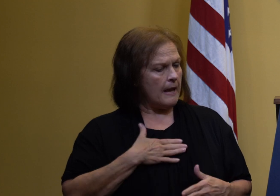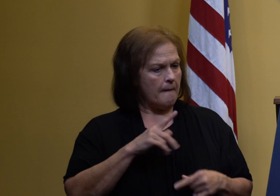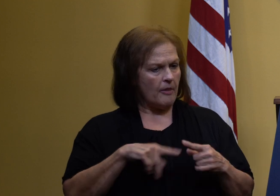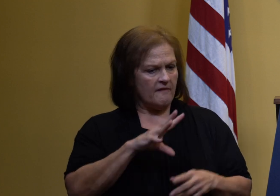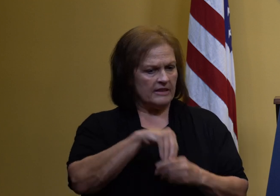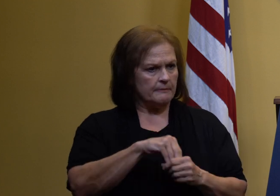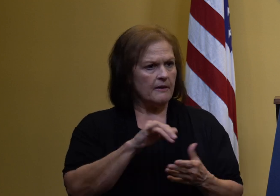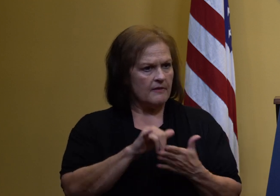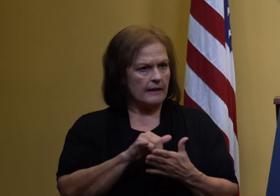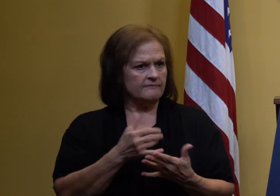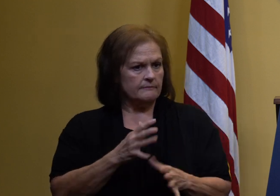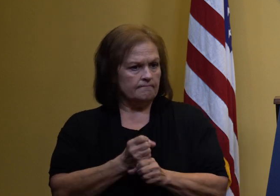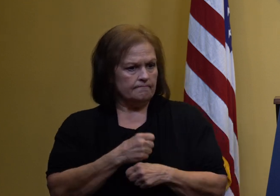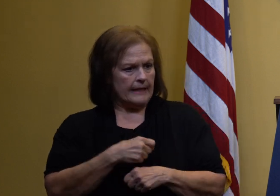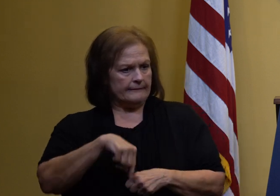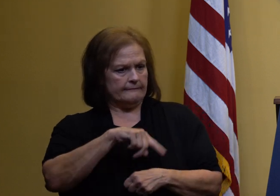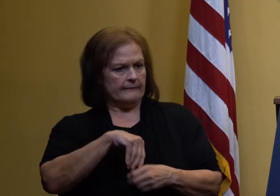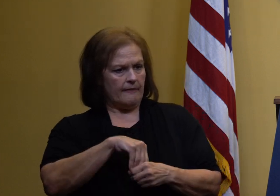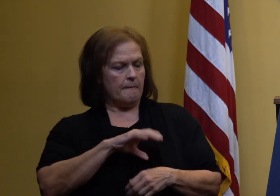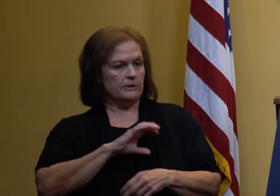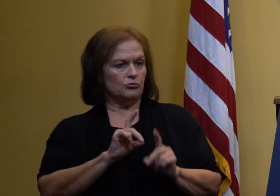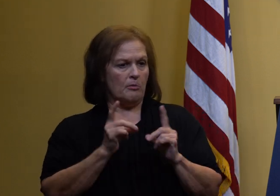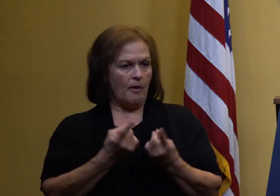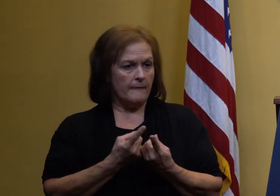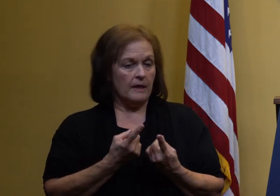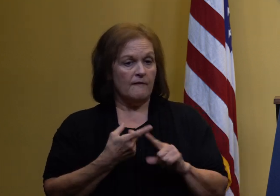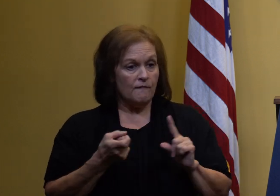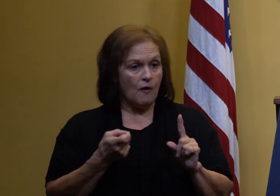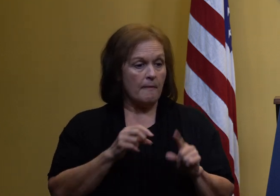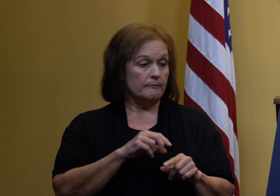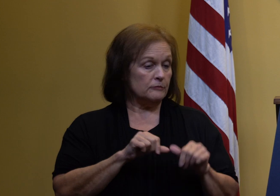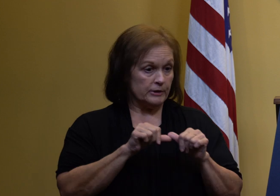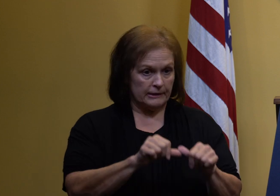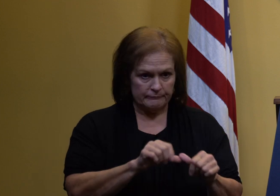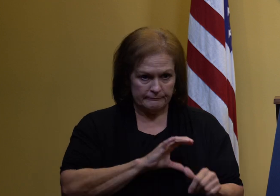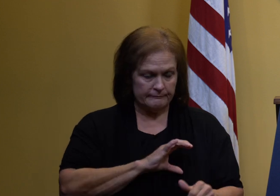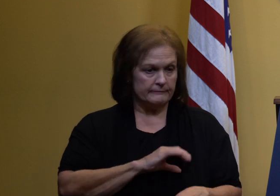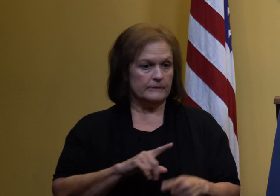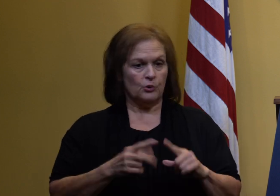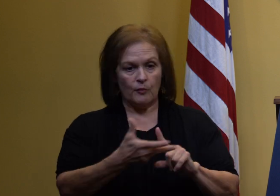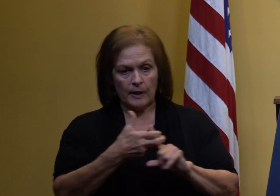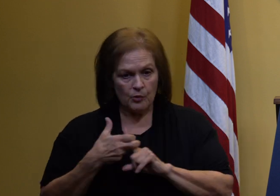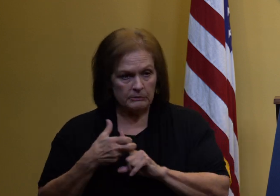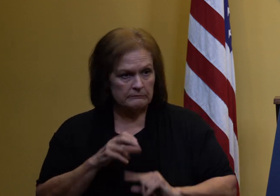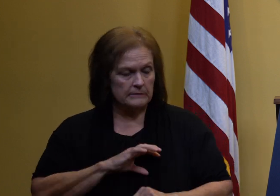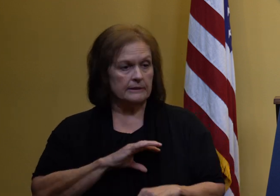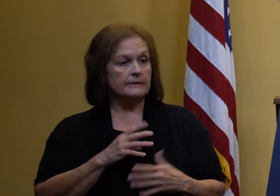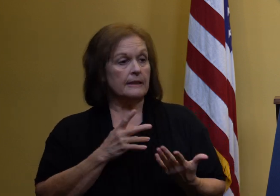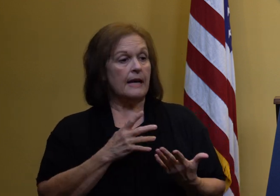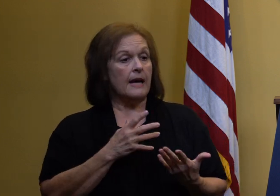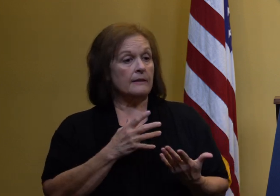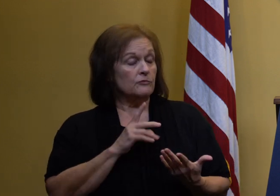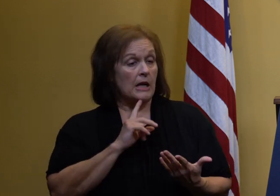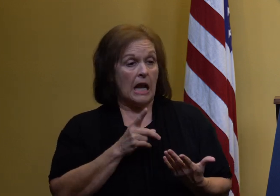investments that are being made within the New Orleans Police Department, from a retention standpoint to a recruitment standpoint, and bottom